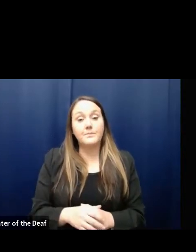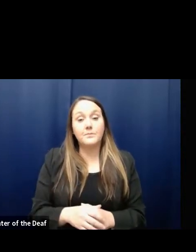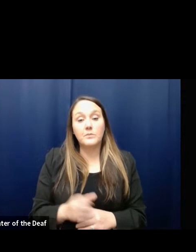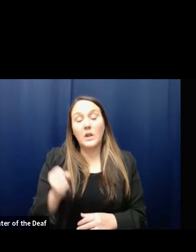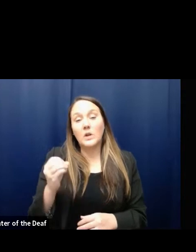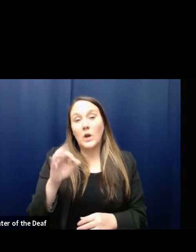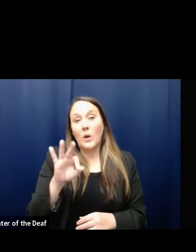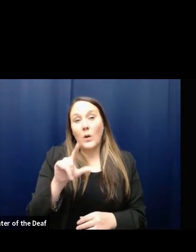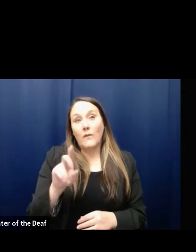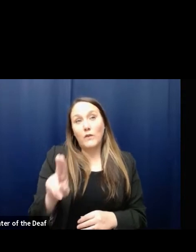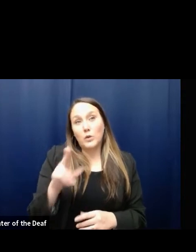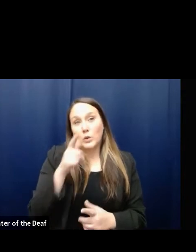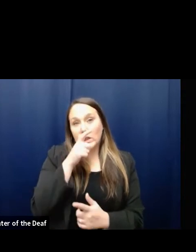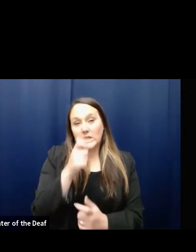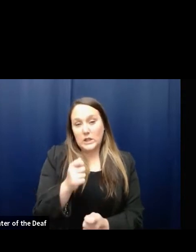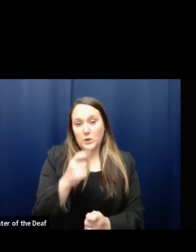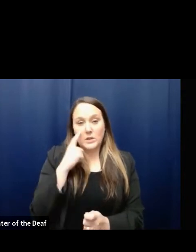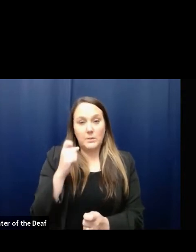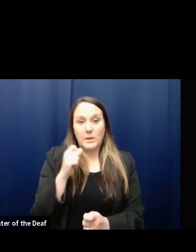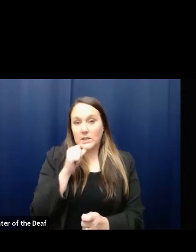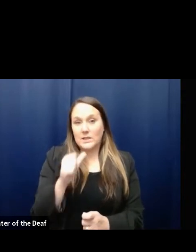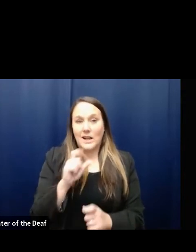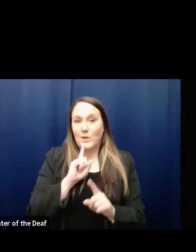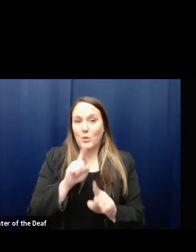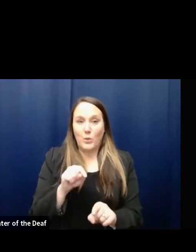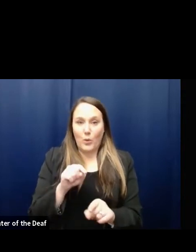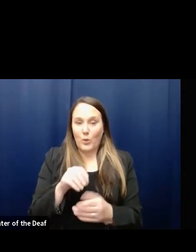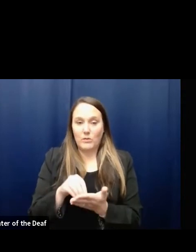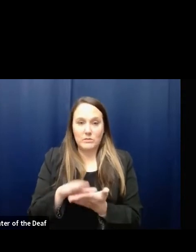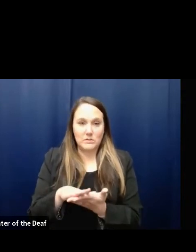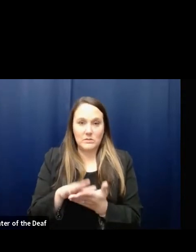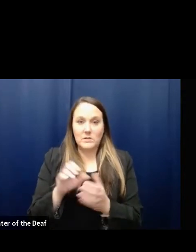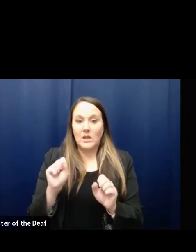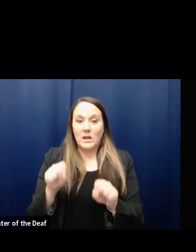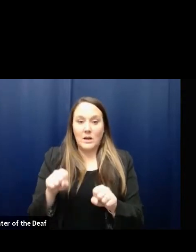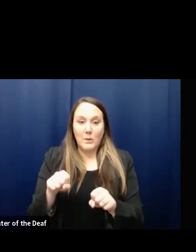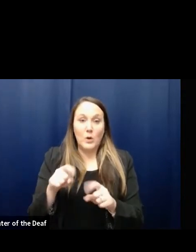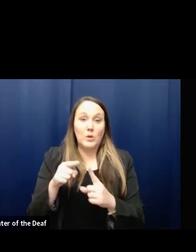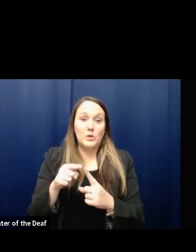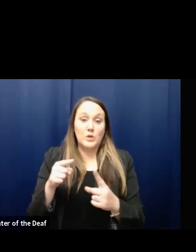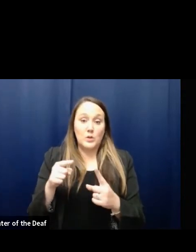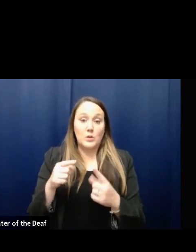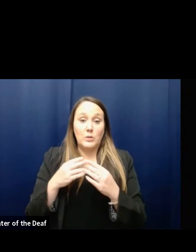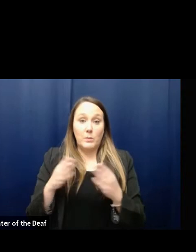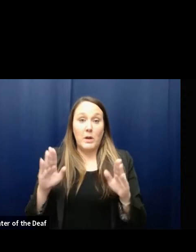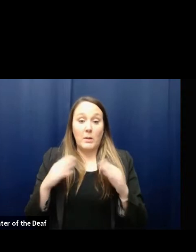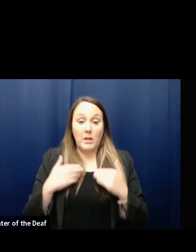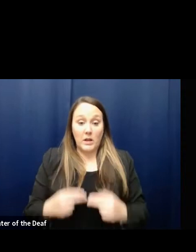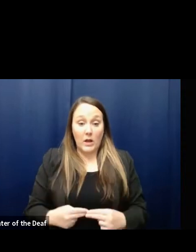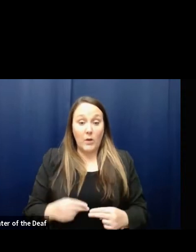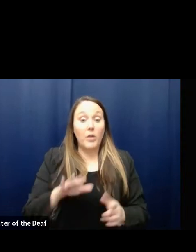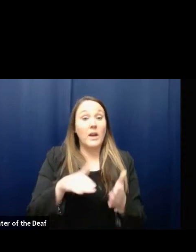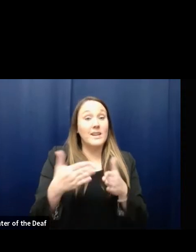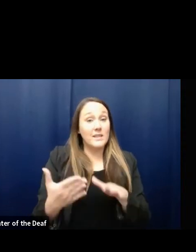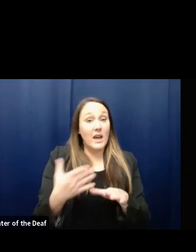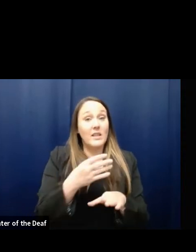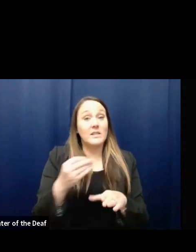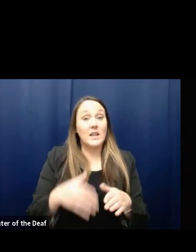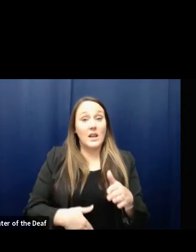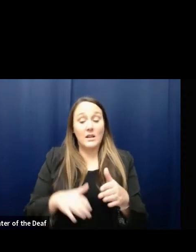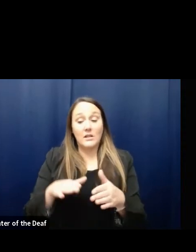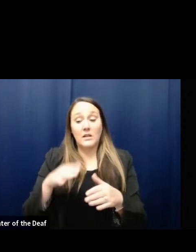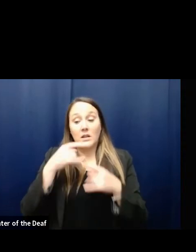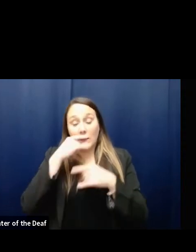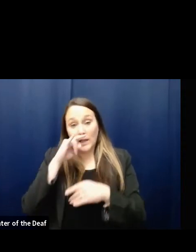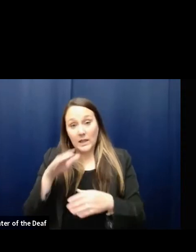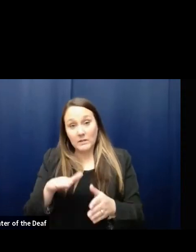Flu is interesting because flu is not reportable to public health. Flu deaths in pediatric deaths and pregnant deaths are reportable to